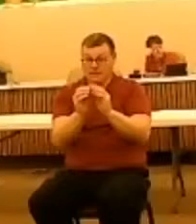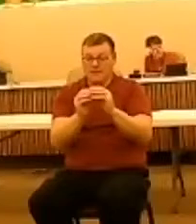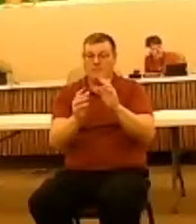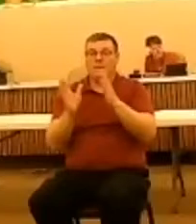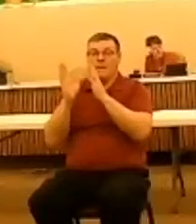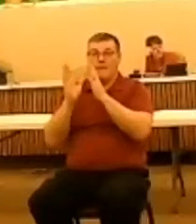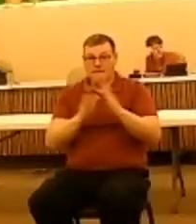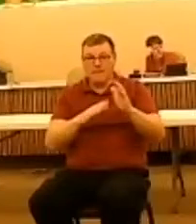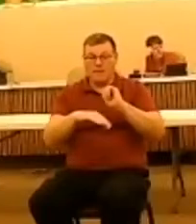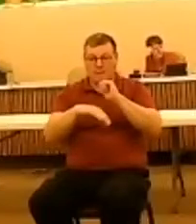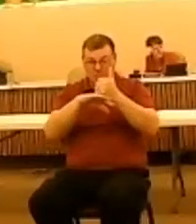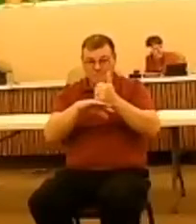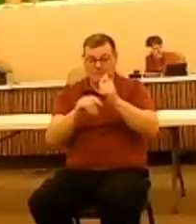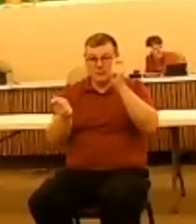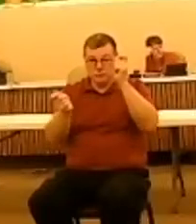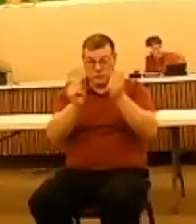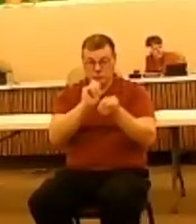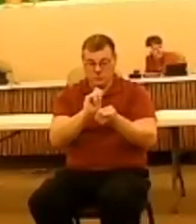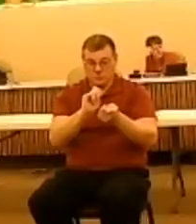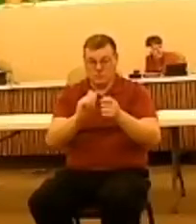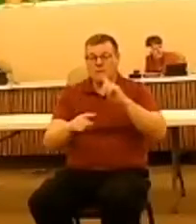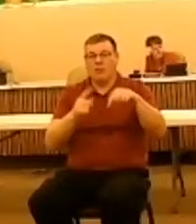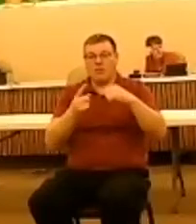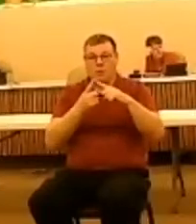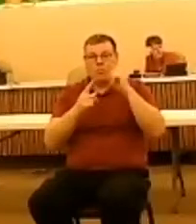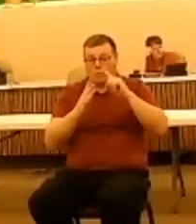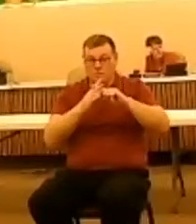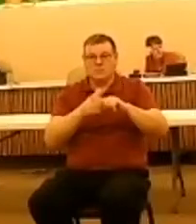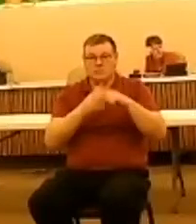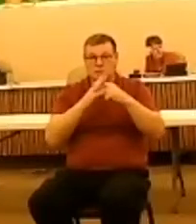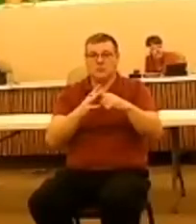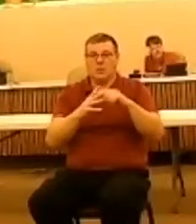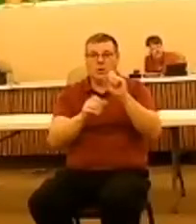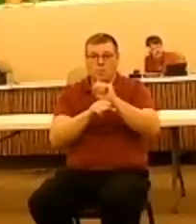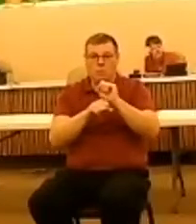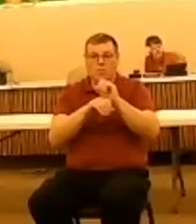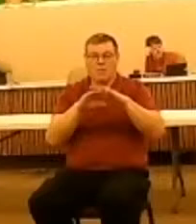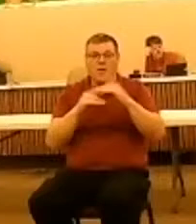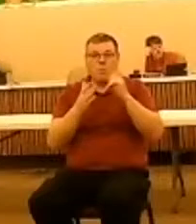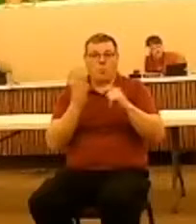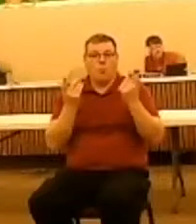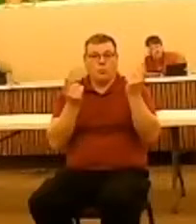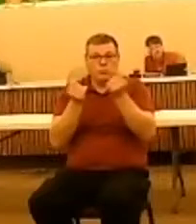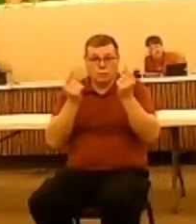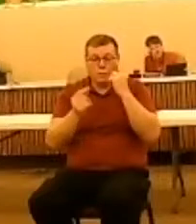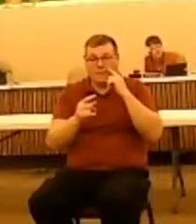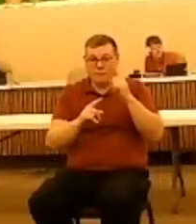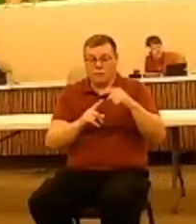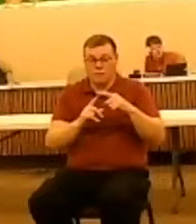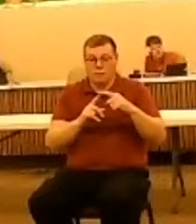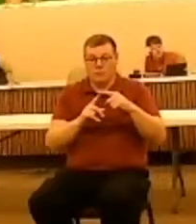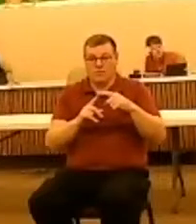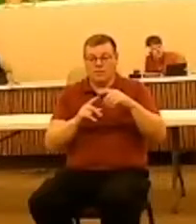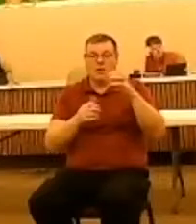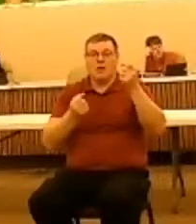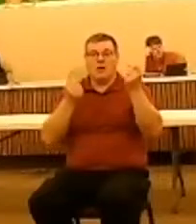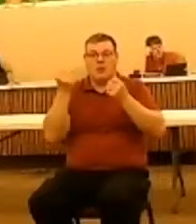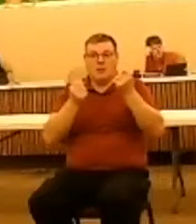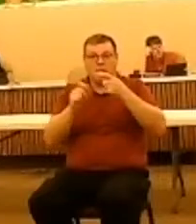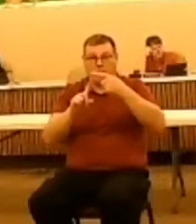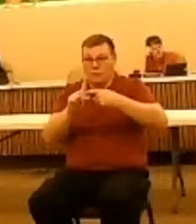is we'll put these changes in and we'll start efforts to working on what we're going to do with regards to car